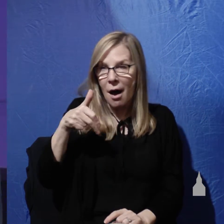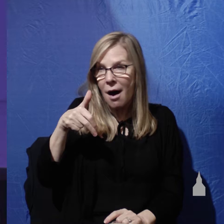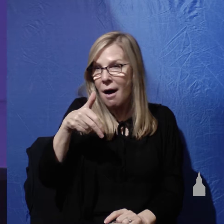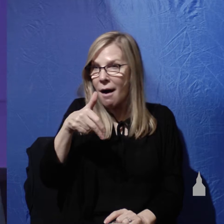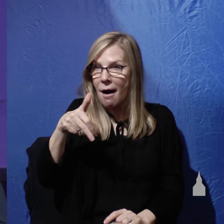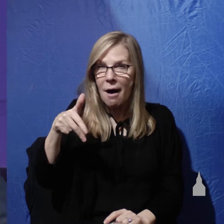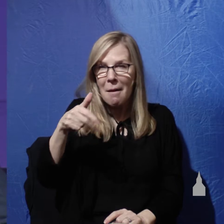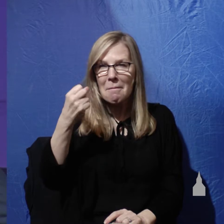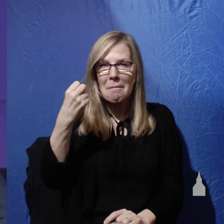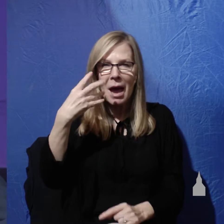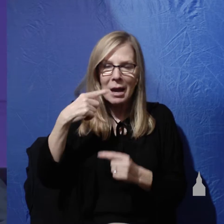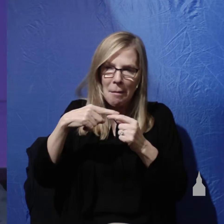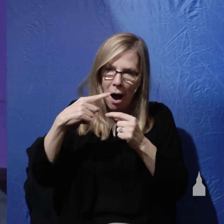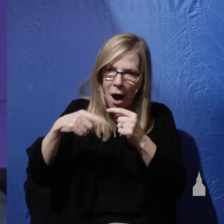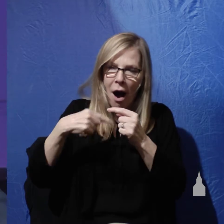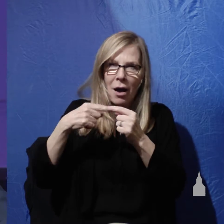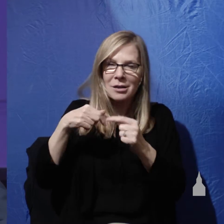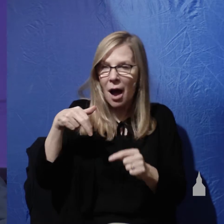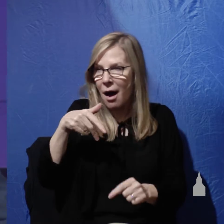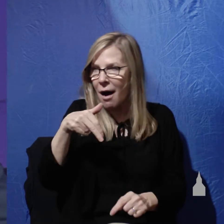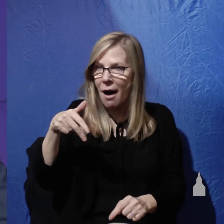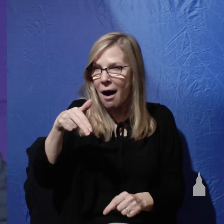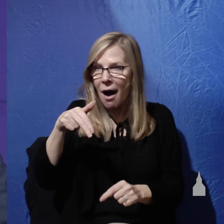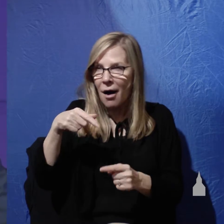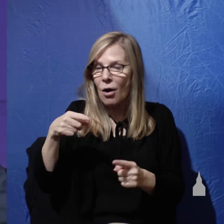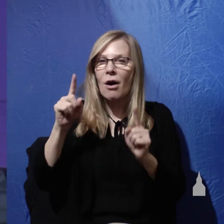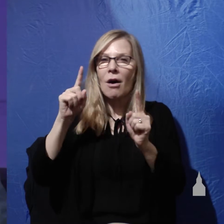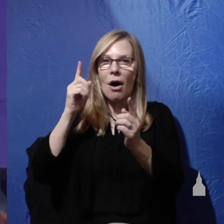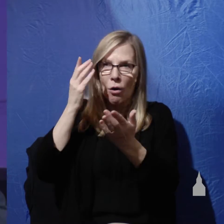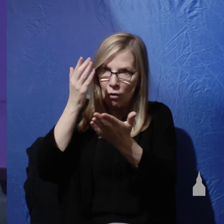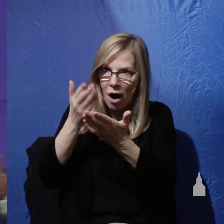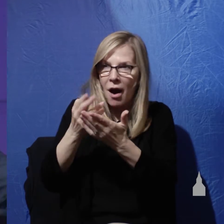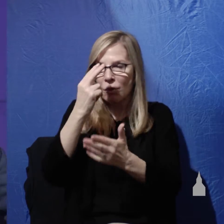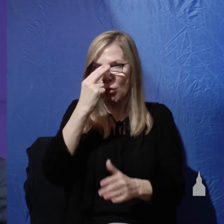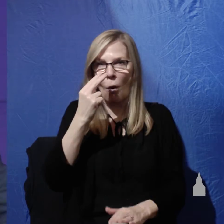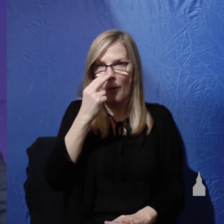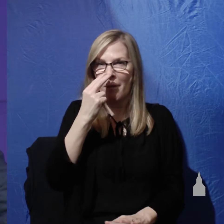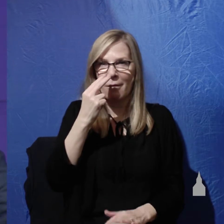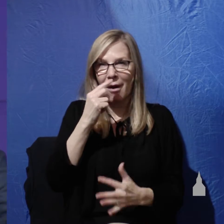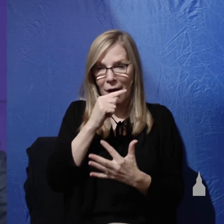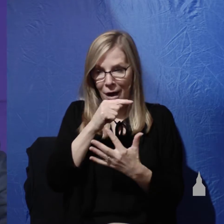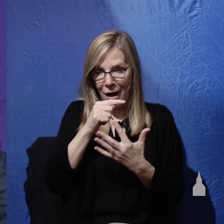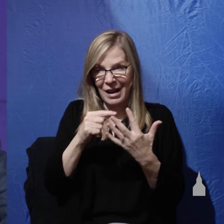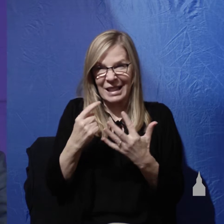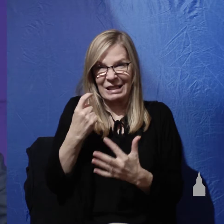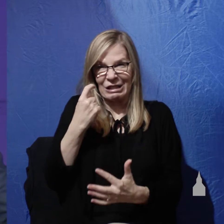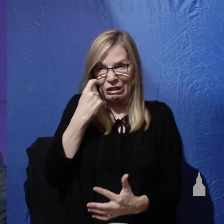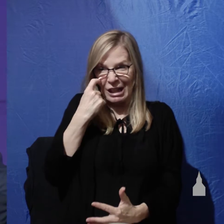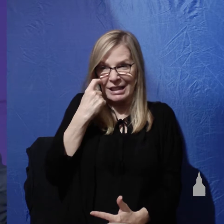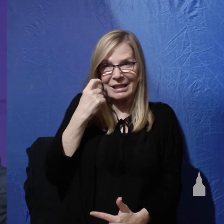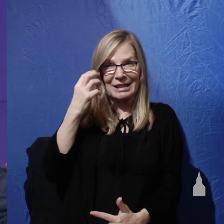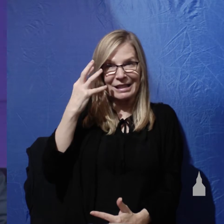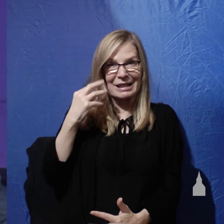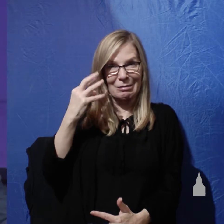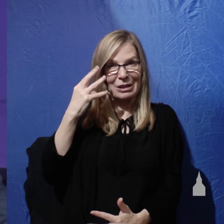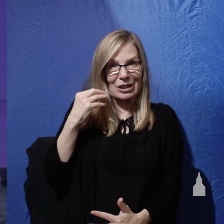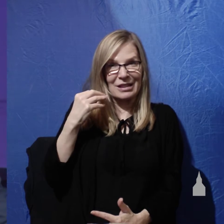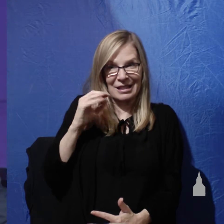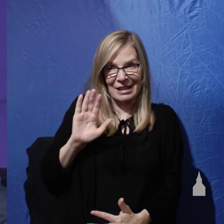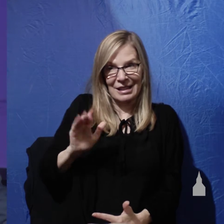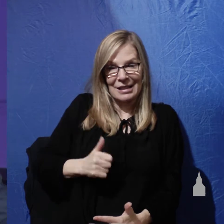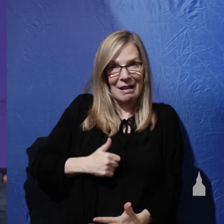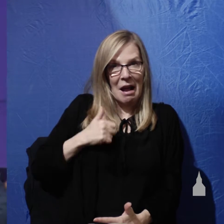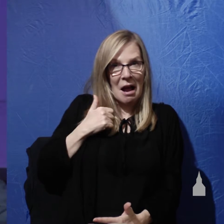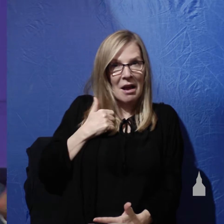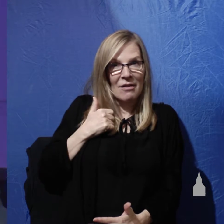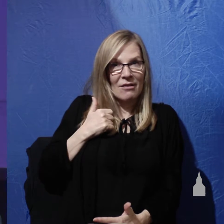on foot across the mainland of Italy to reach Rome. With all of this having just recently gone on in his